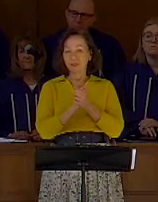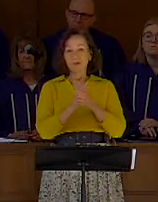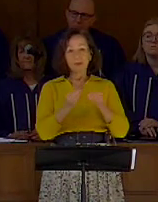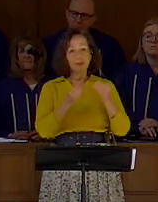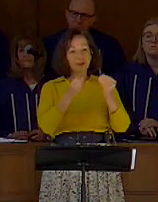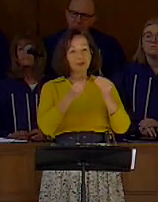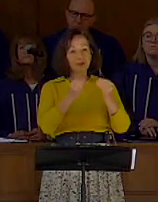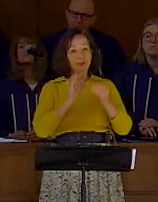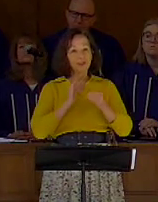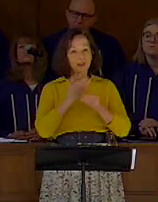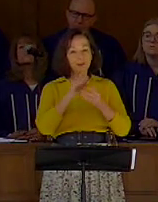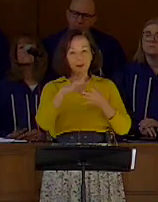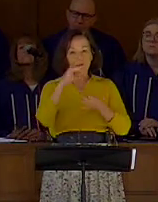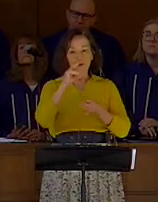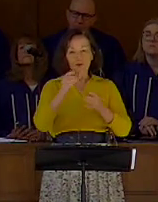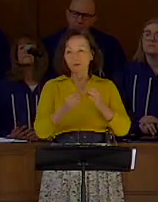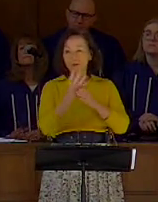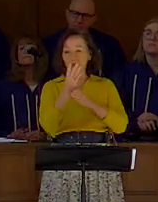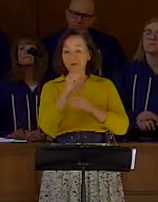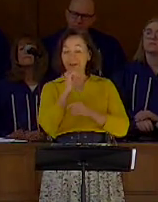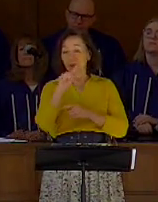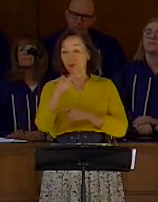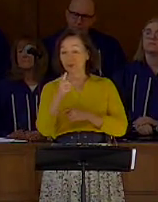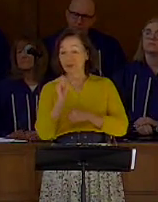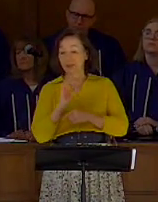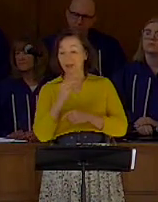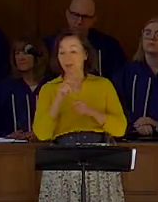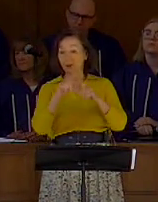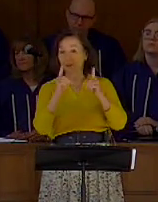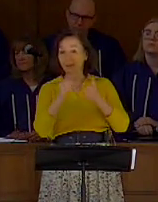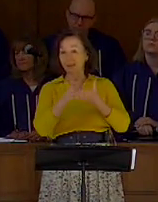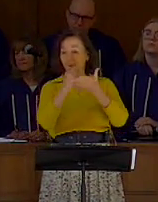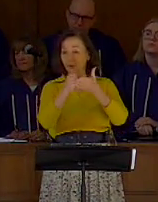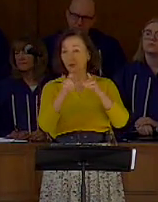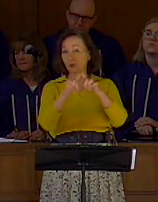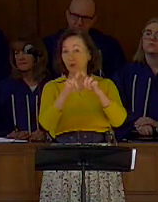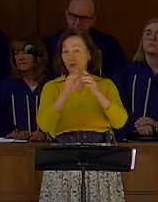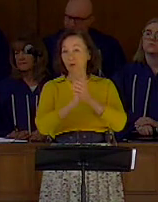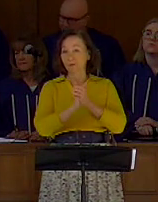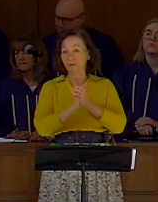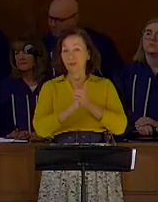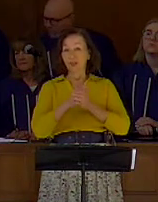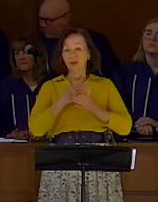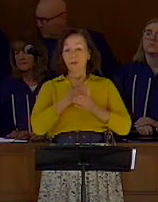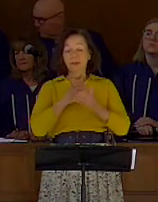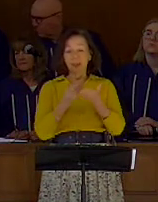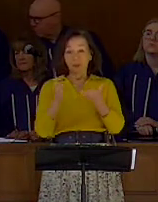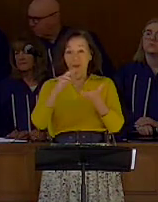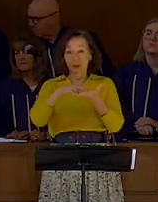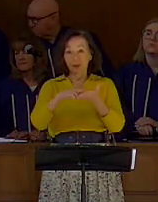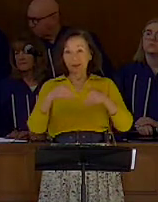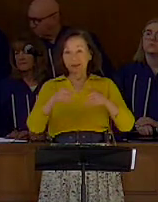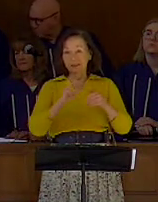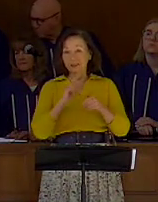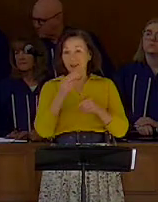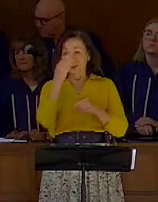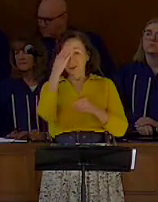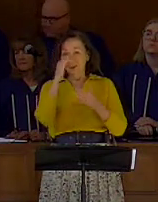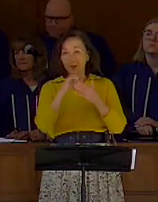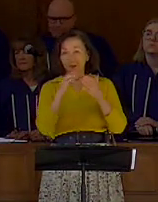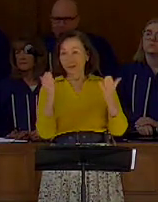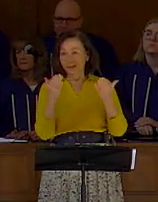nurturing our spiritual growth, not only ours, but helping you as well. Please register your attendance. Let us know that you are